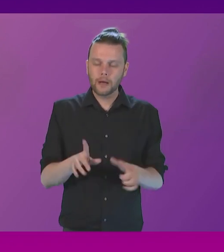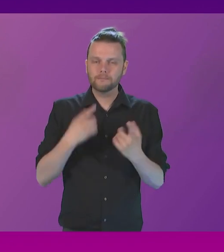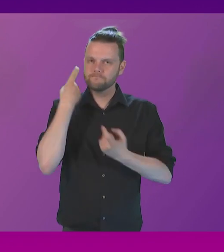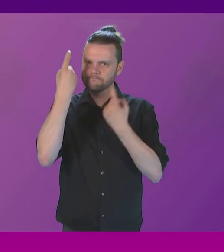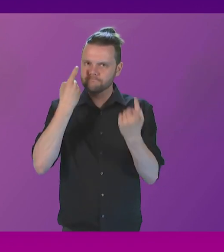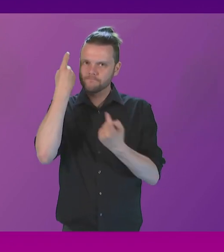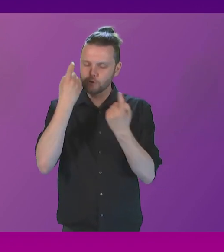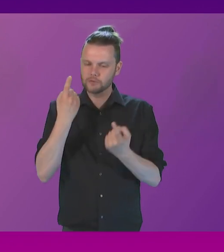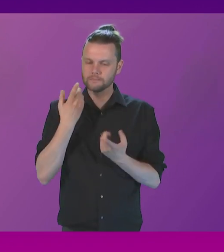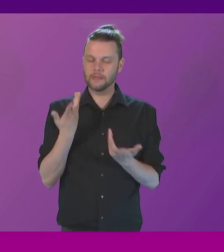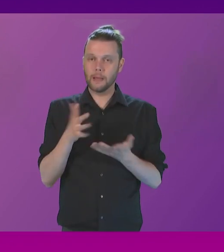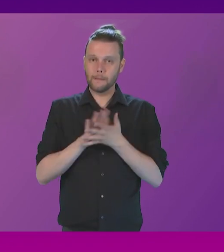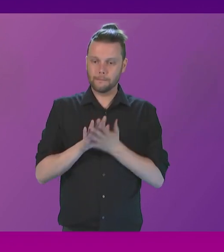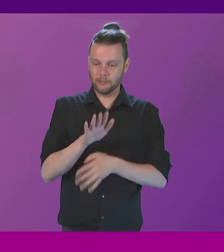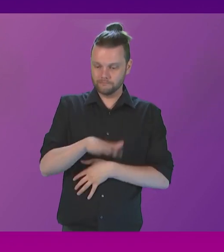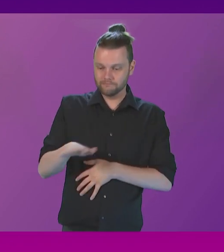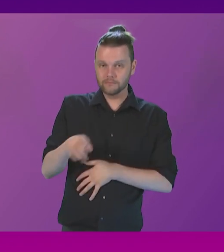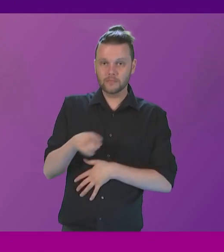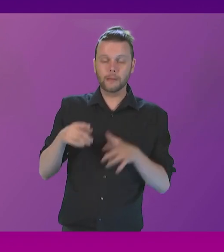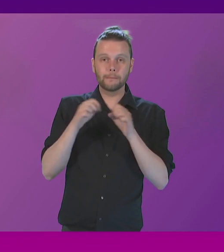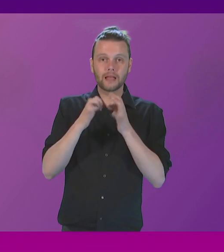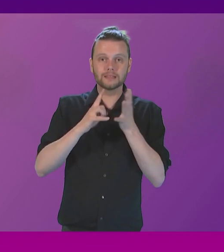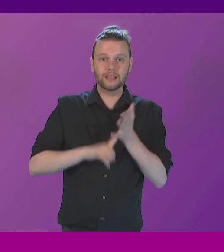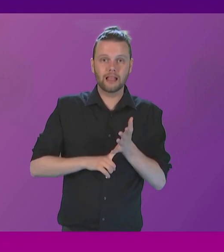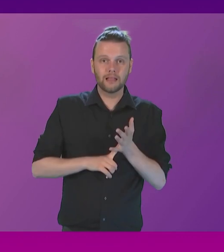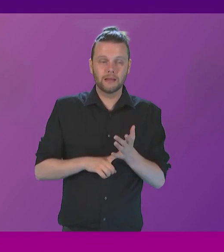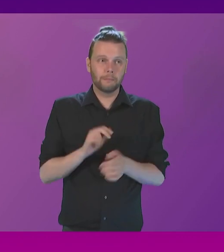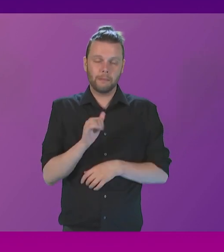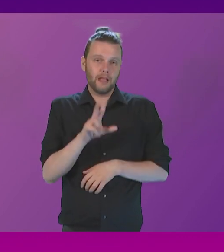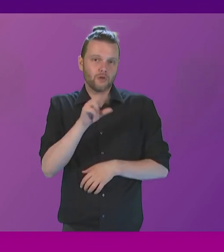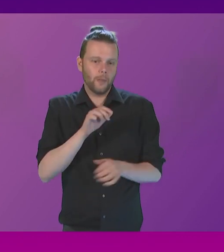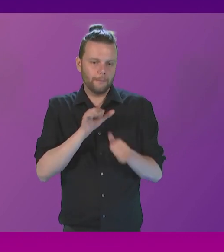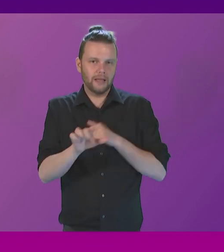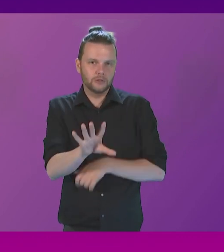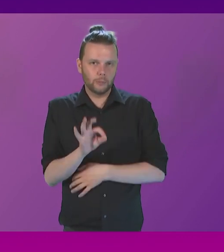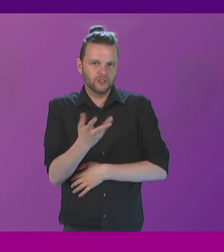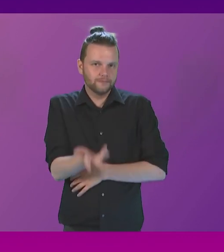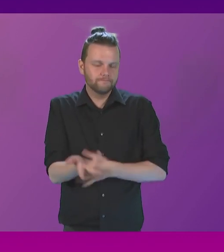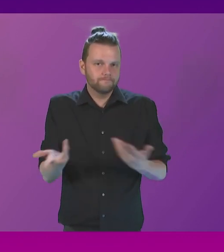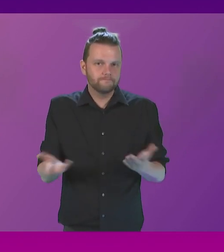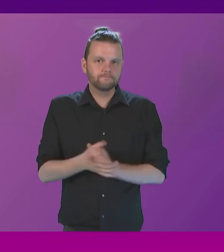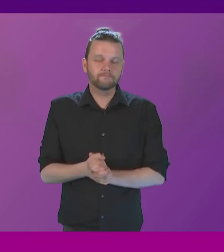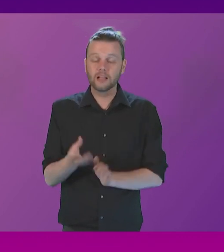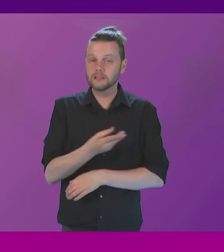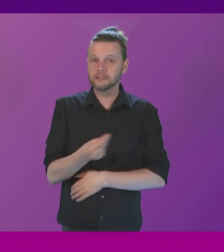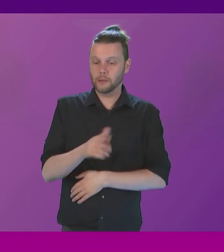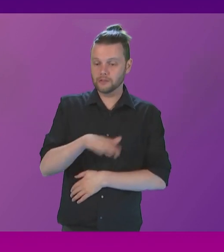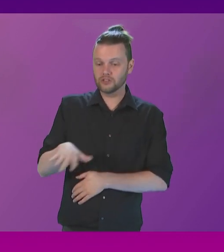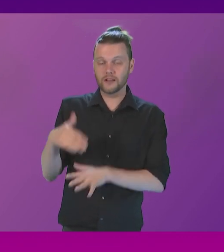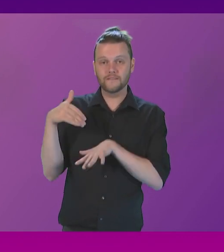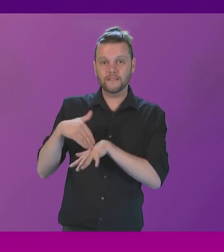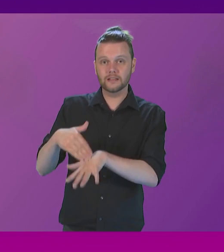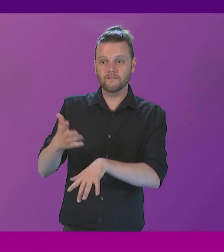must also be given to cases where BSL is not the best solution. Some of the children affected